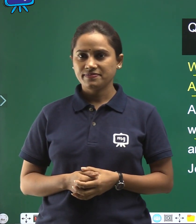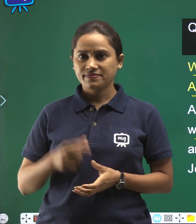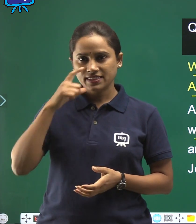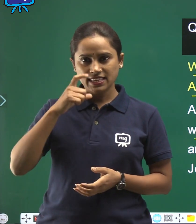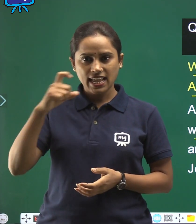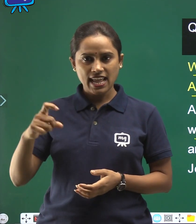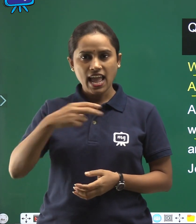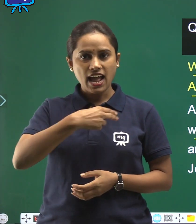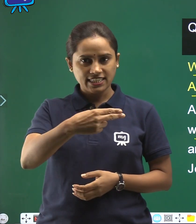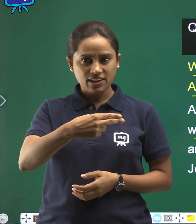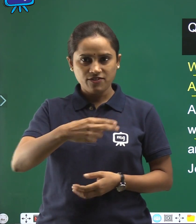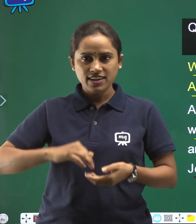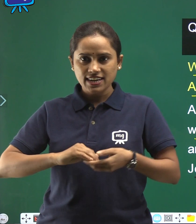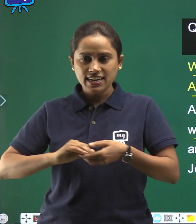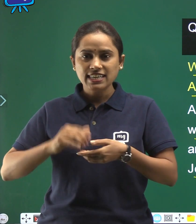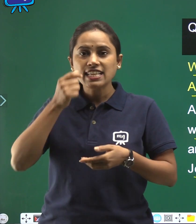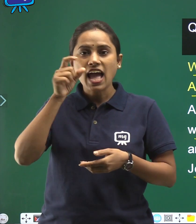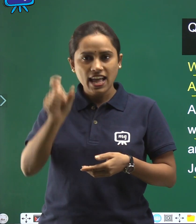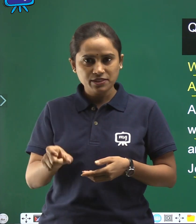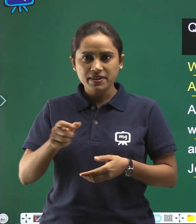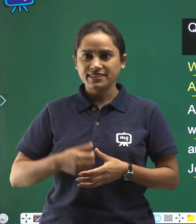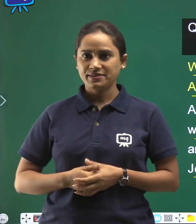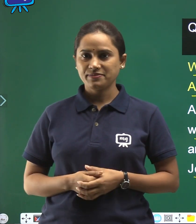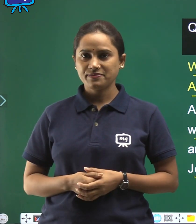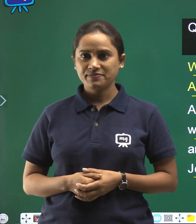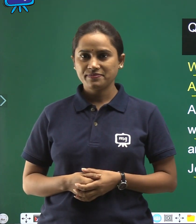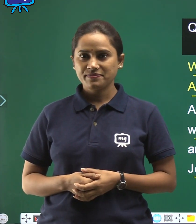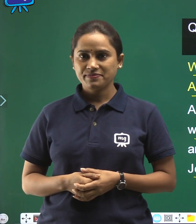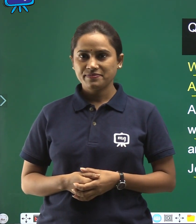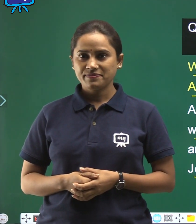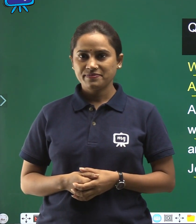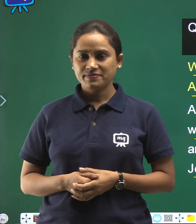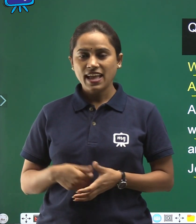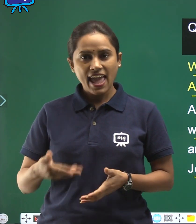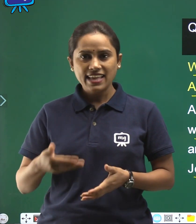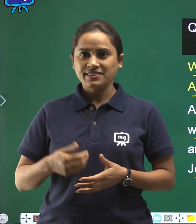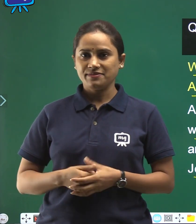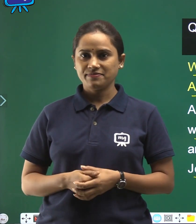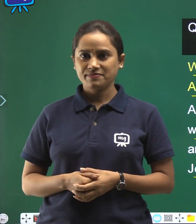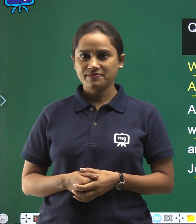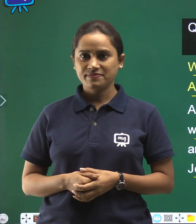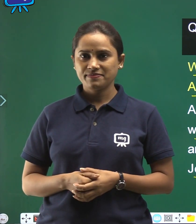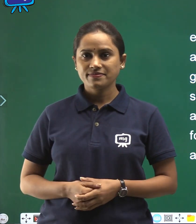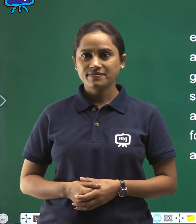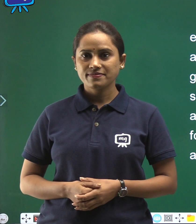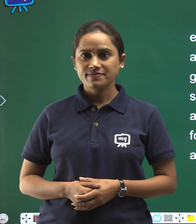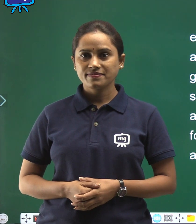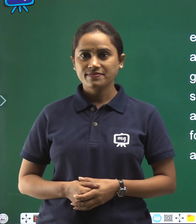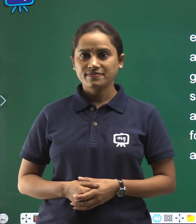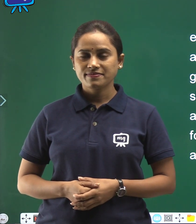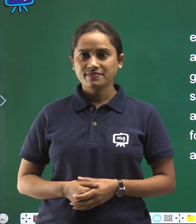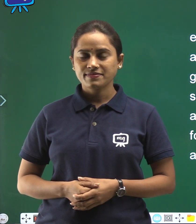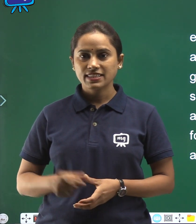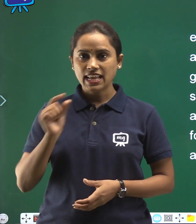Aunt Jennifer's husband has